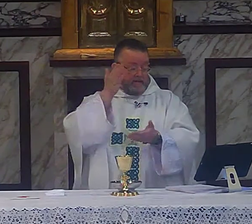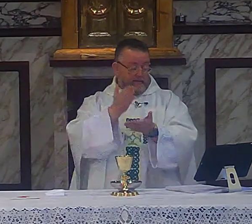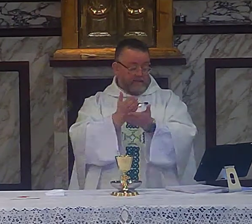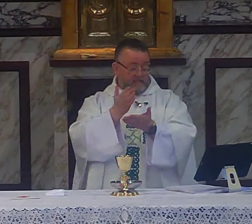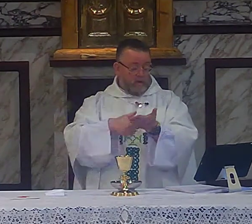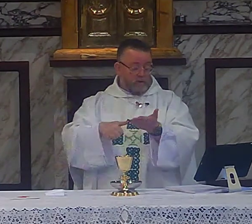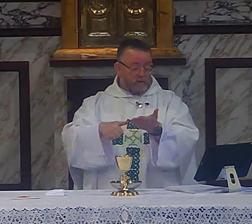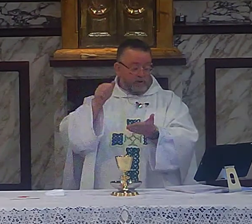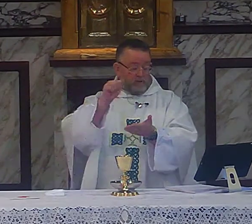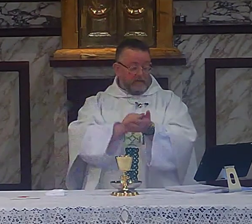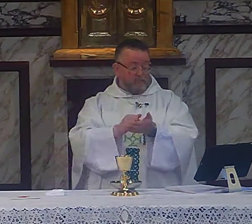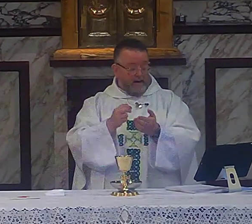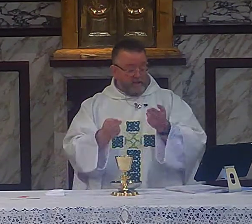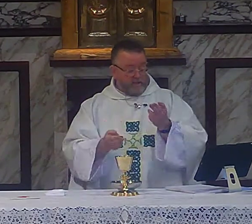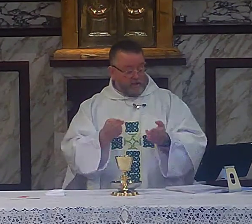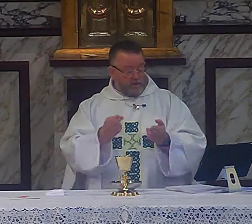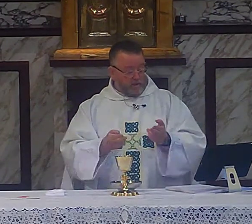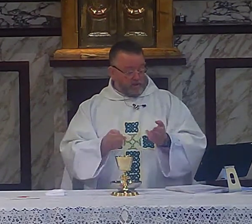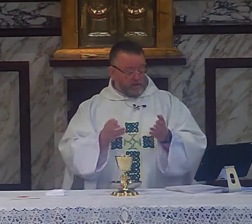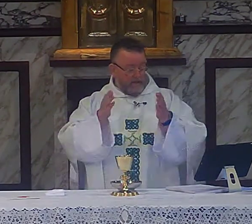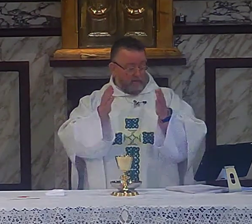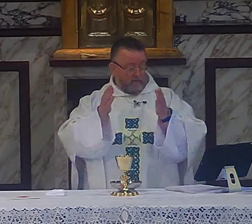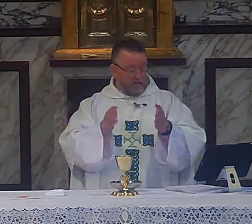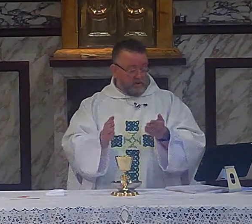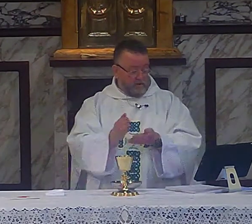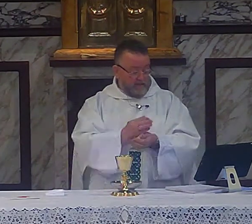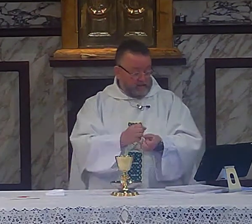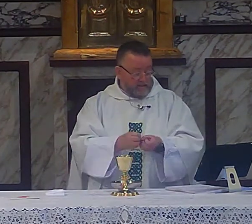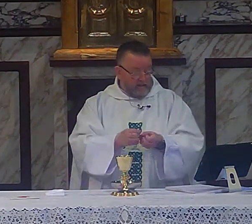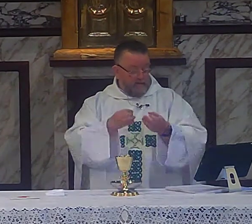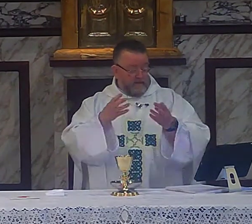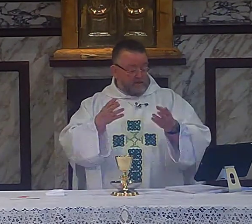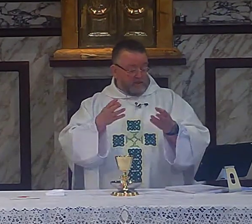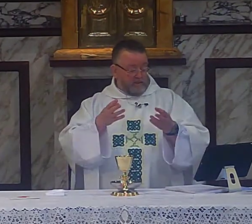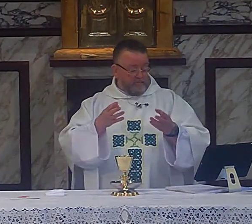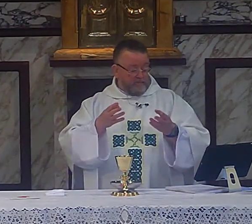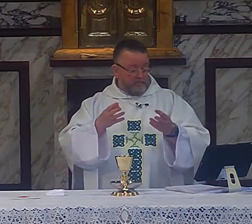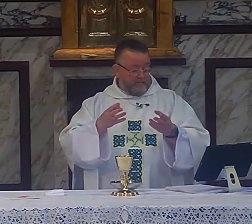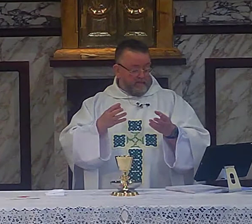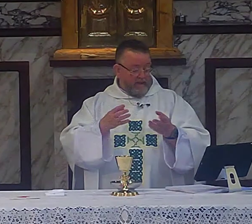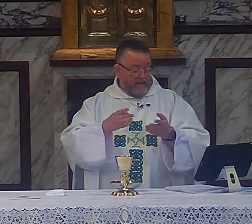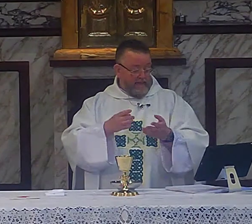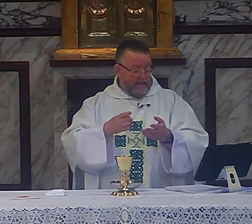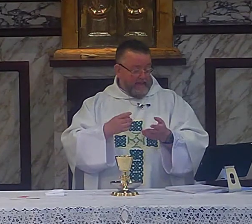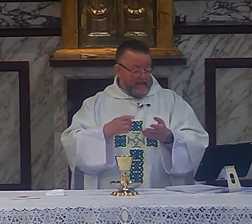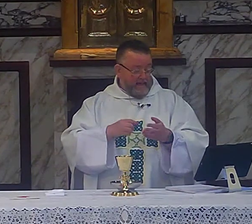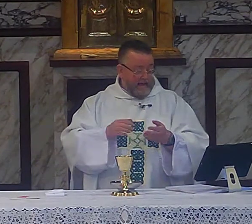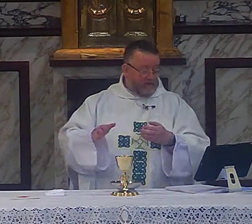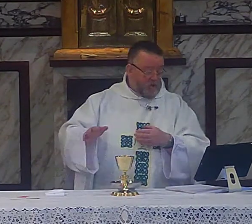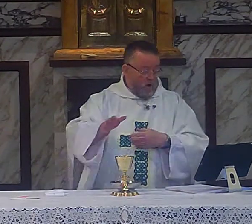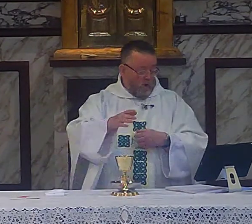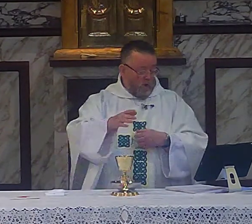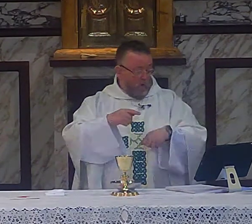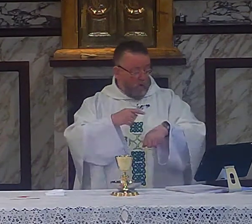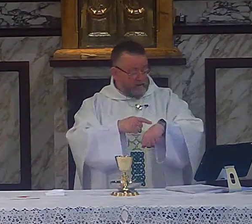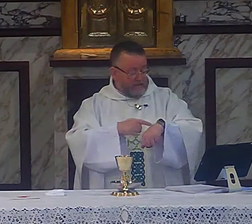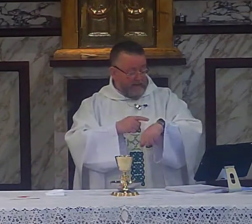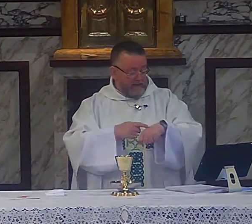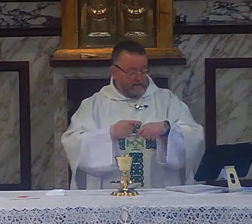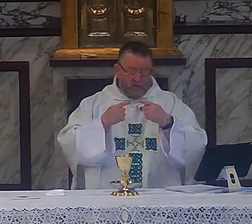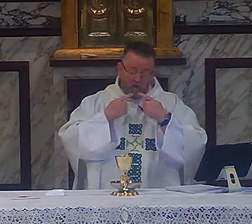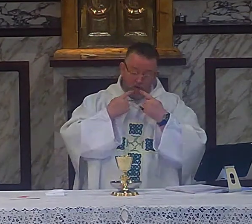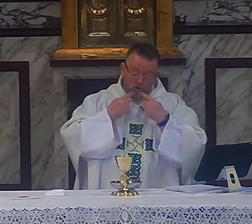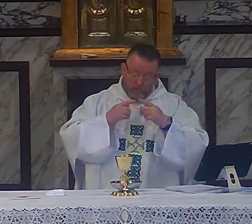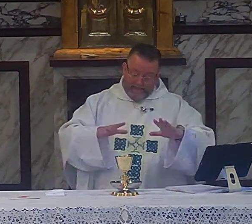It is truly right and just, our duty and salvation, at all